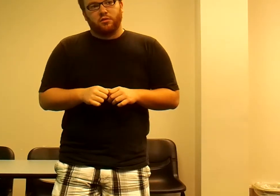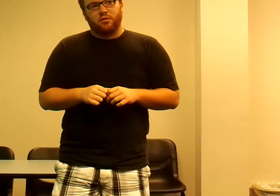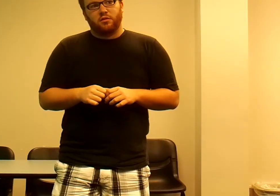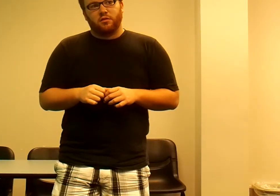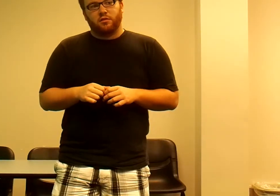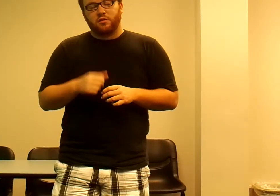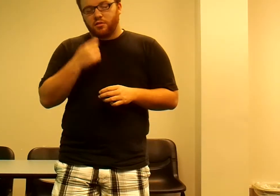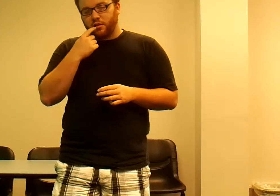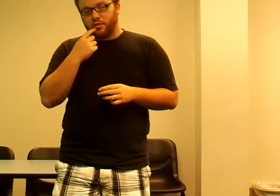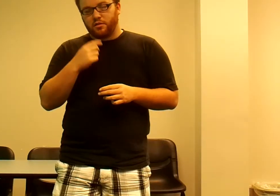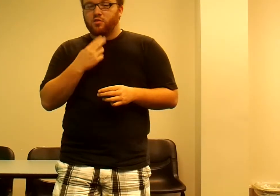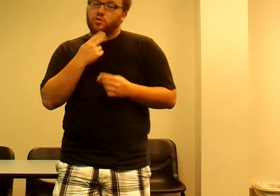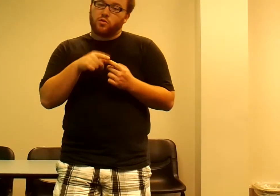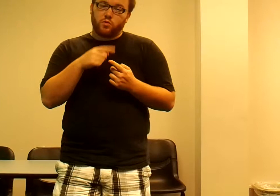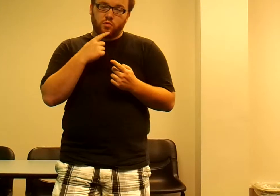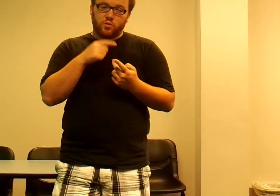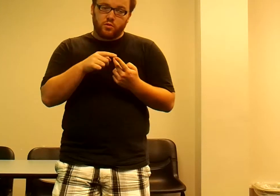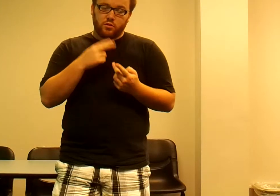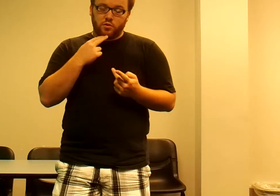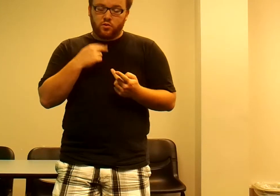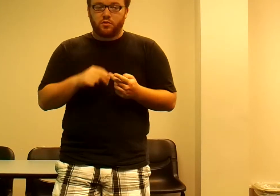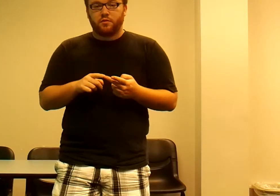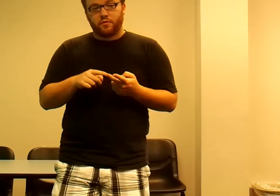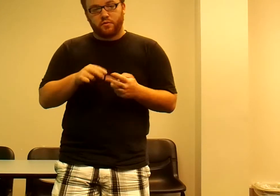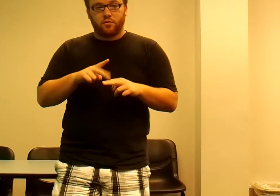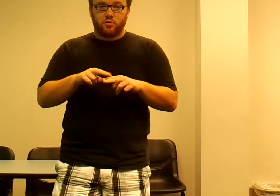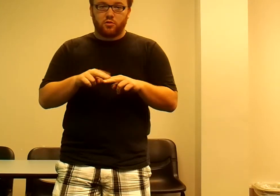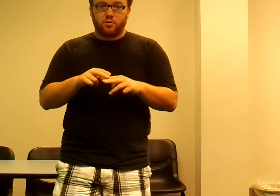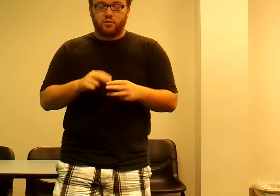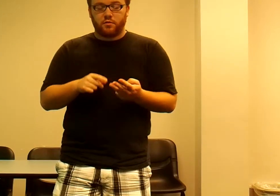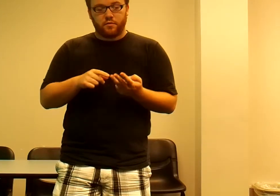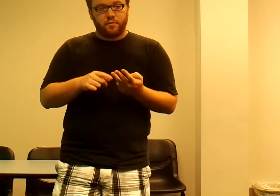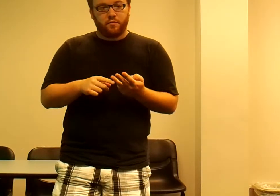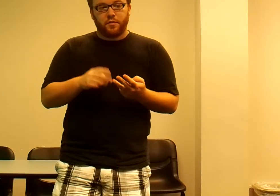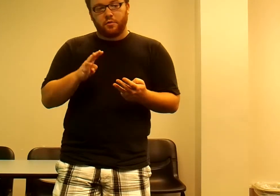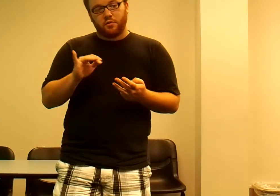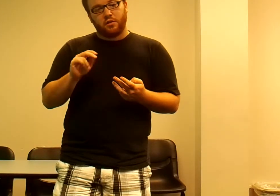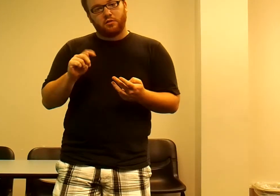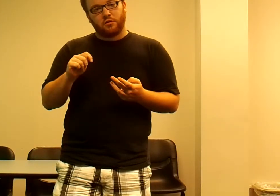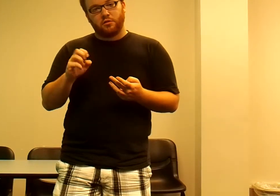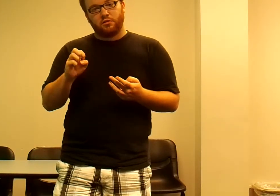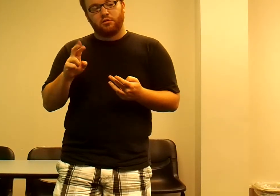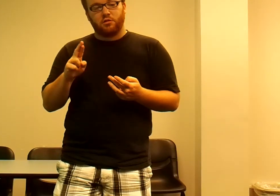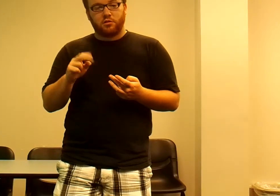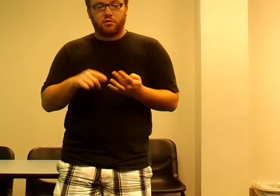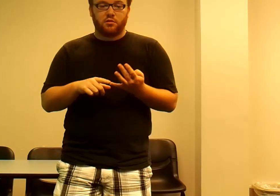tasting sweet things, salty things, bitter things, and sour things.